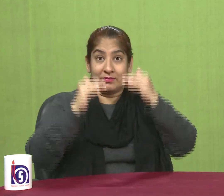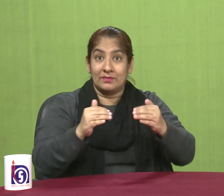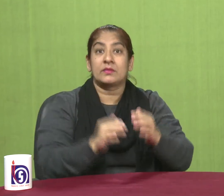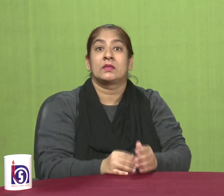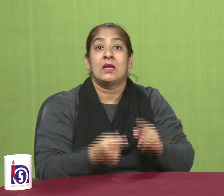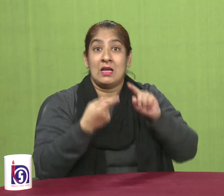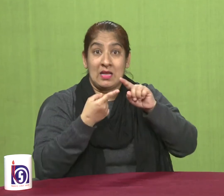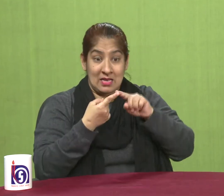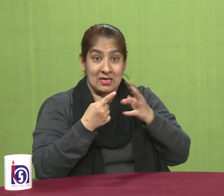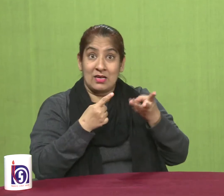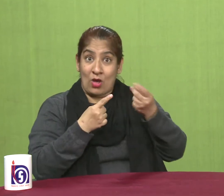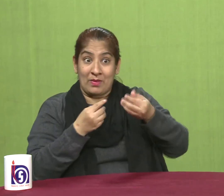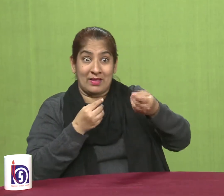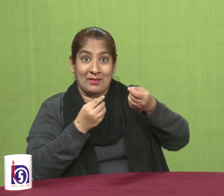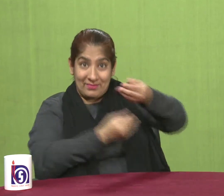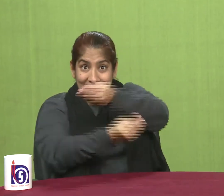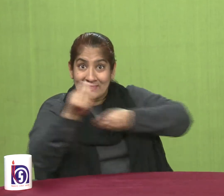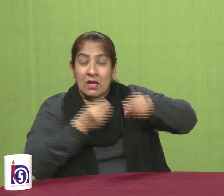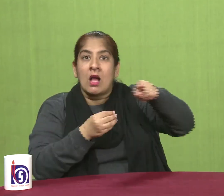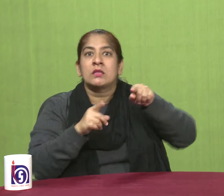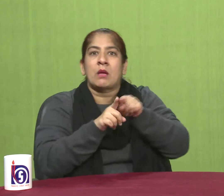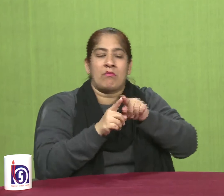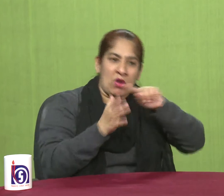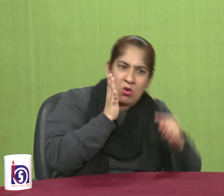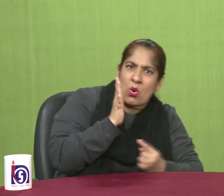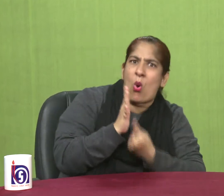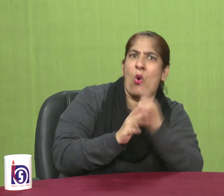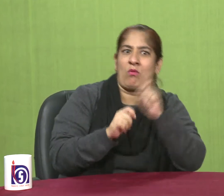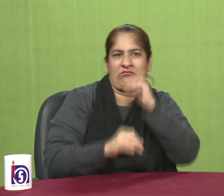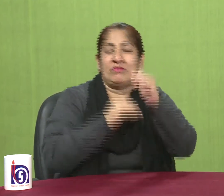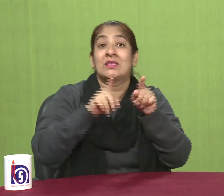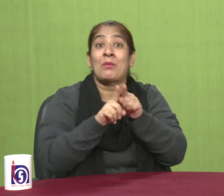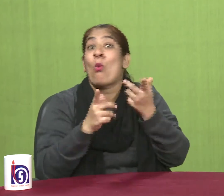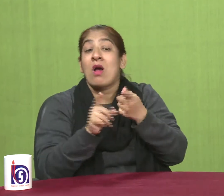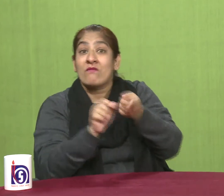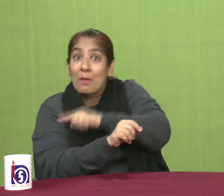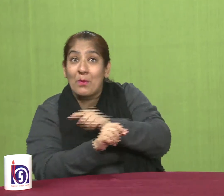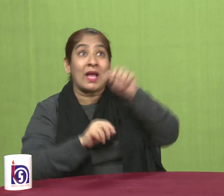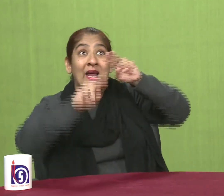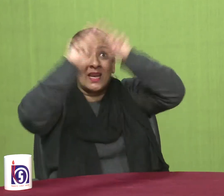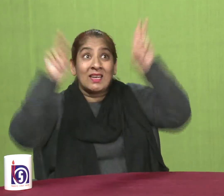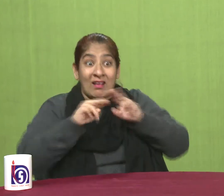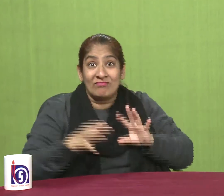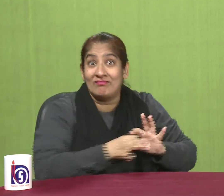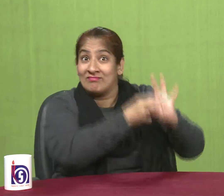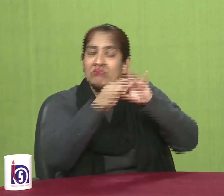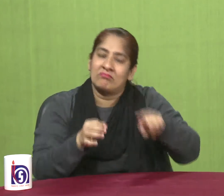level. Economic growth, which is very important for our country. Because